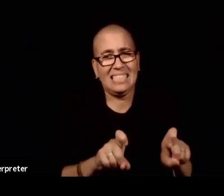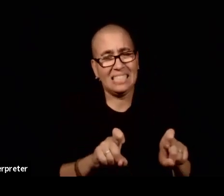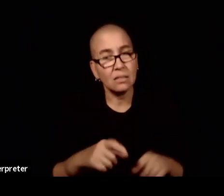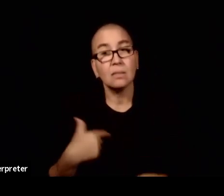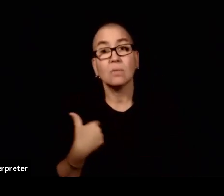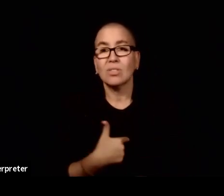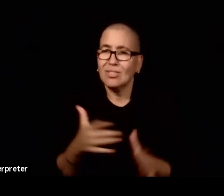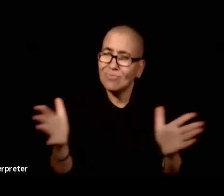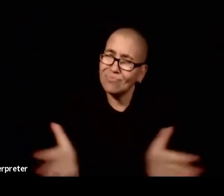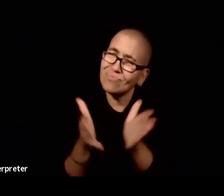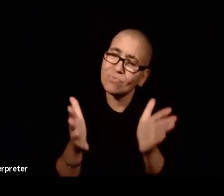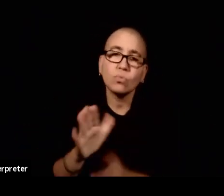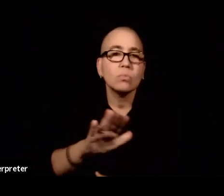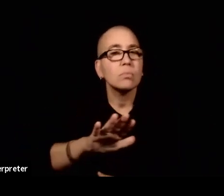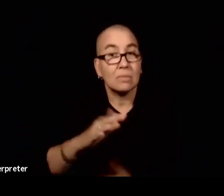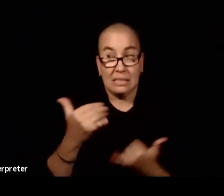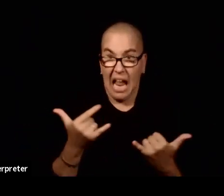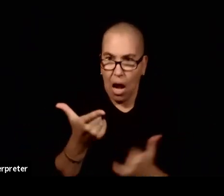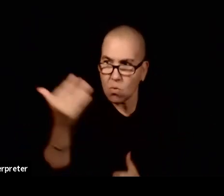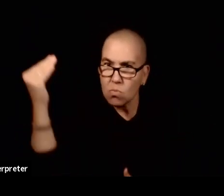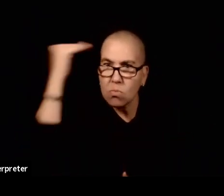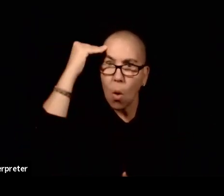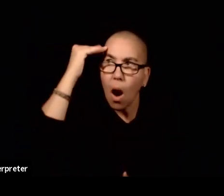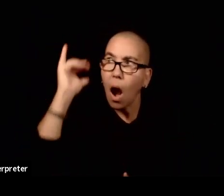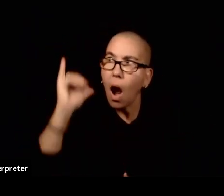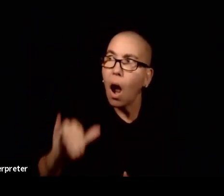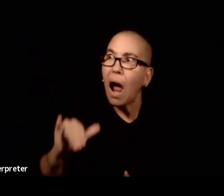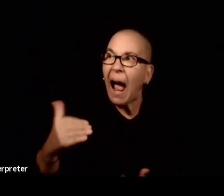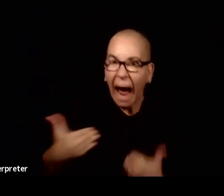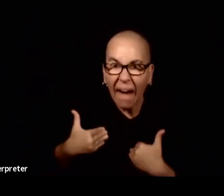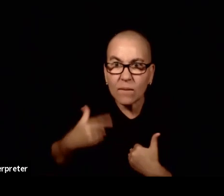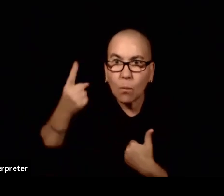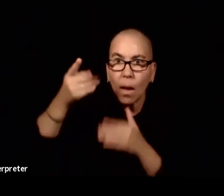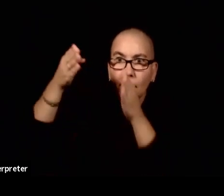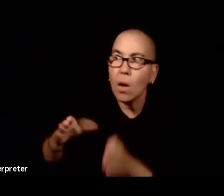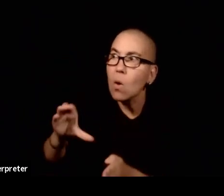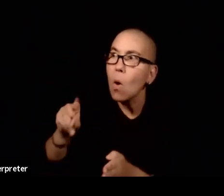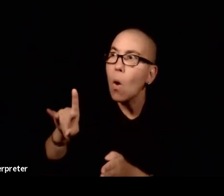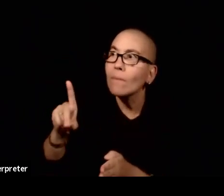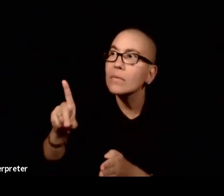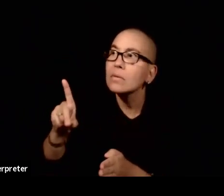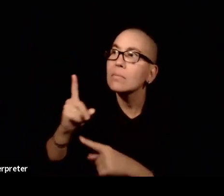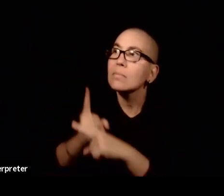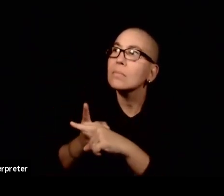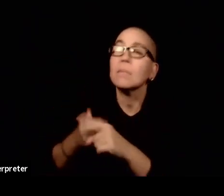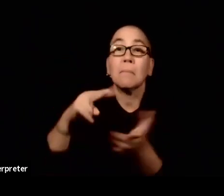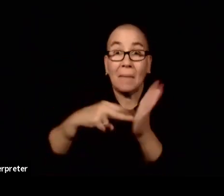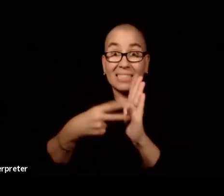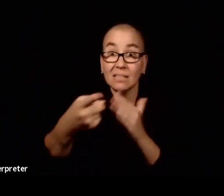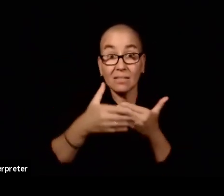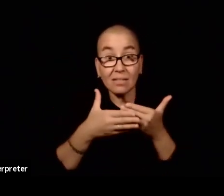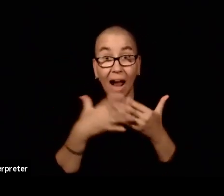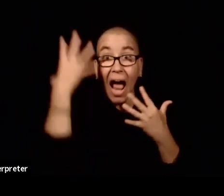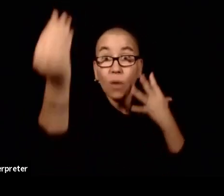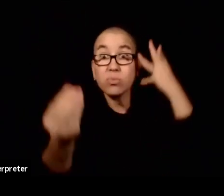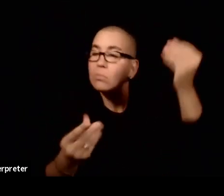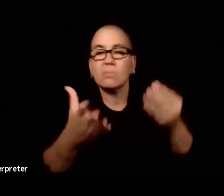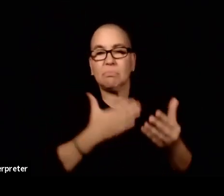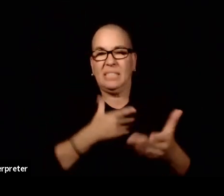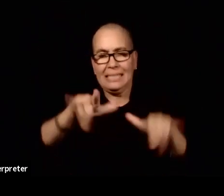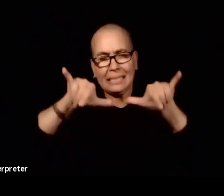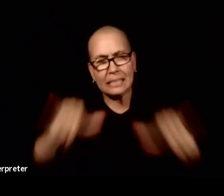much as possible for the next 14 days. Really, keeping in mind the importance always for all of us to practice